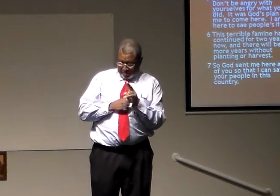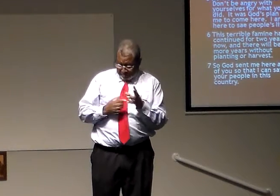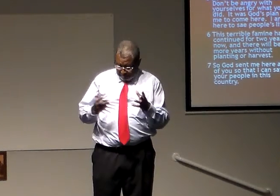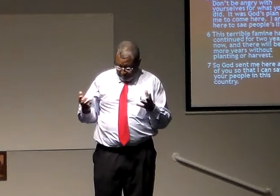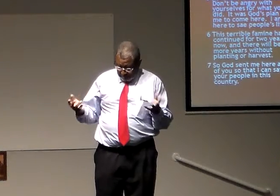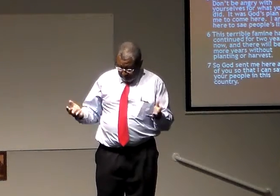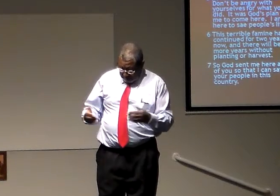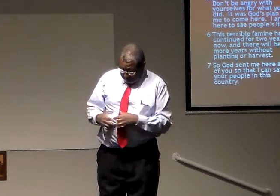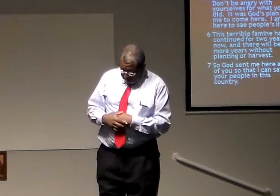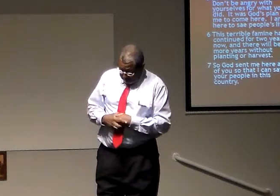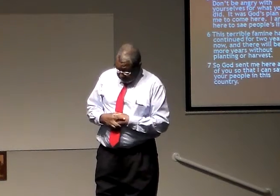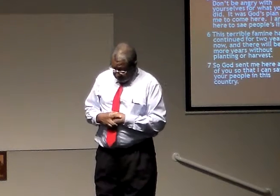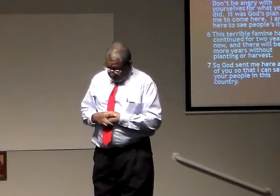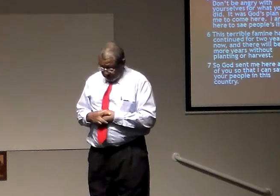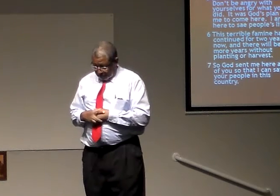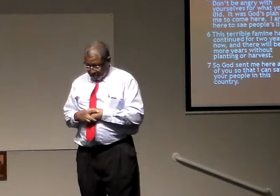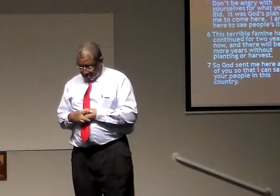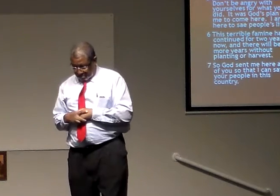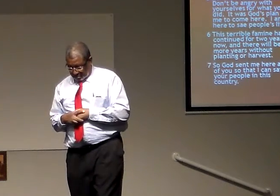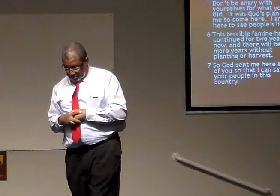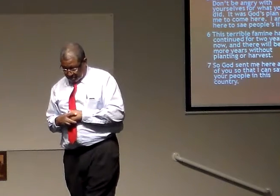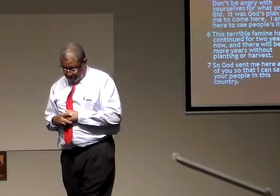huh? You gotta be crazy.